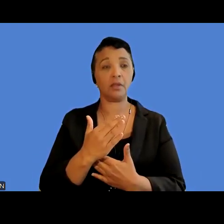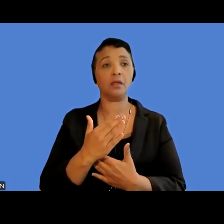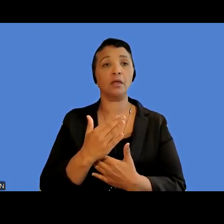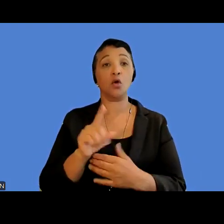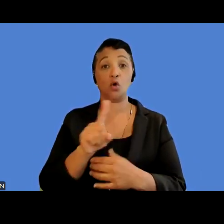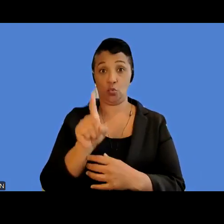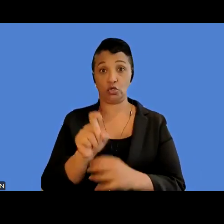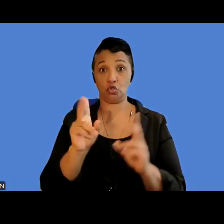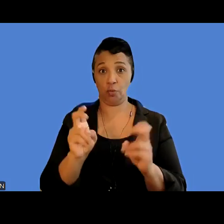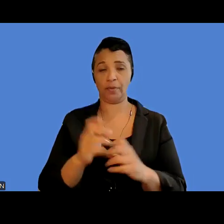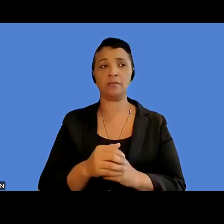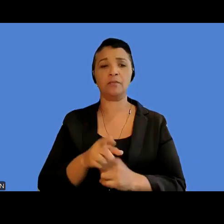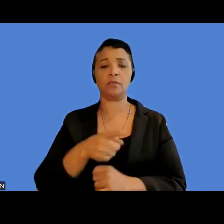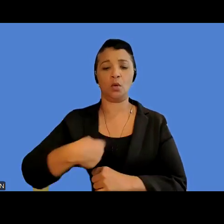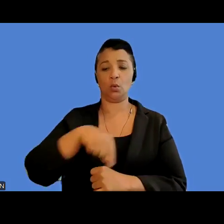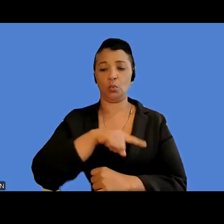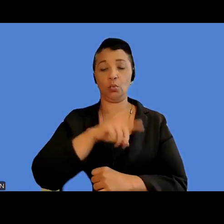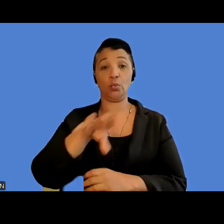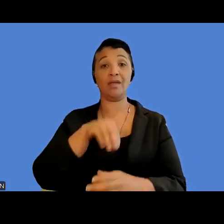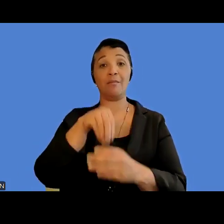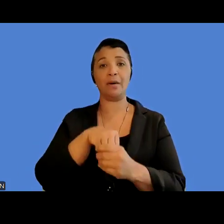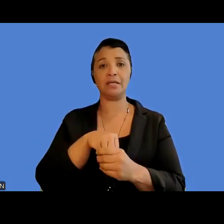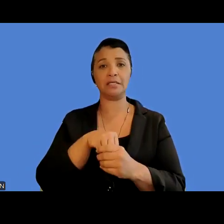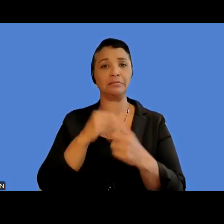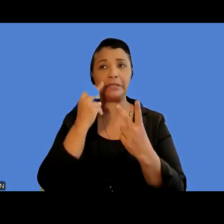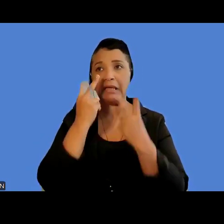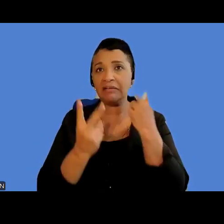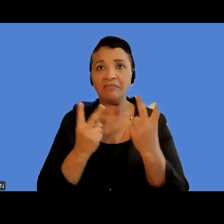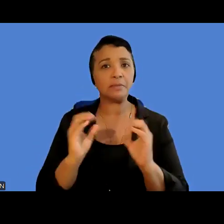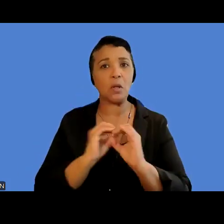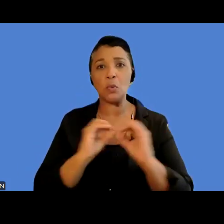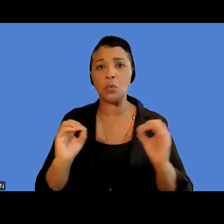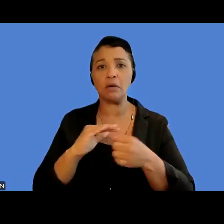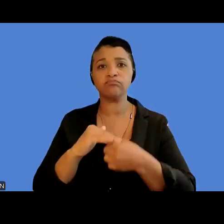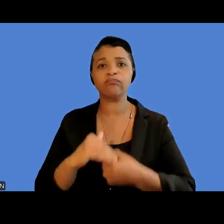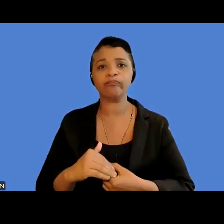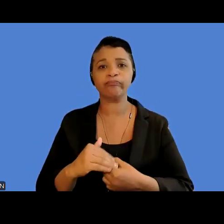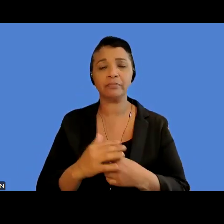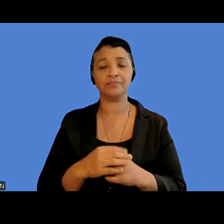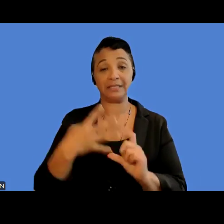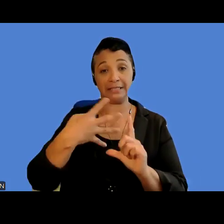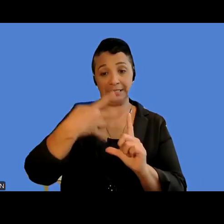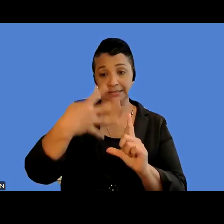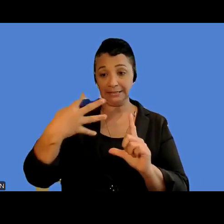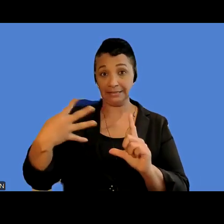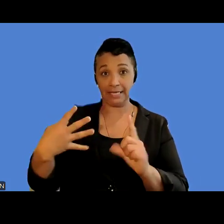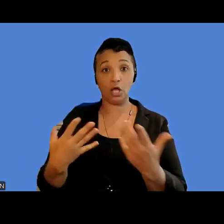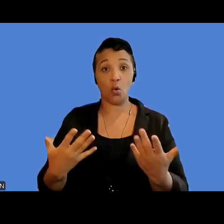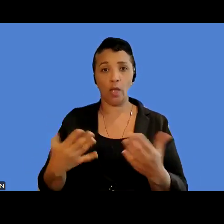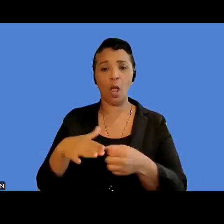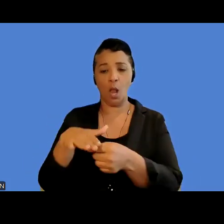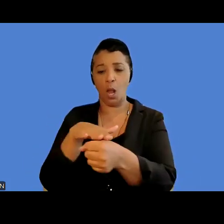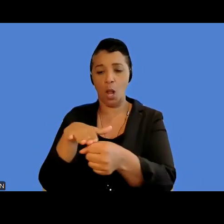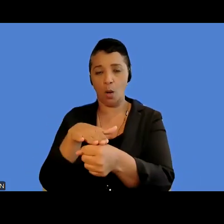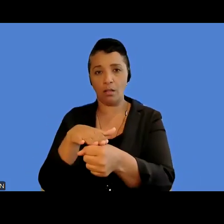our participation is invisible. Data comes from local and national